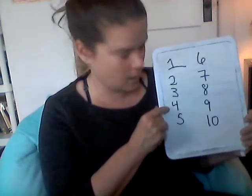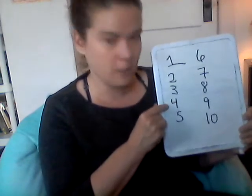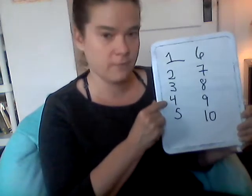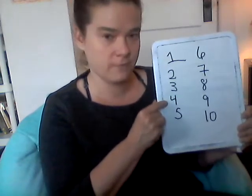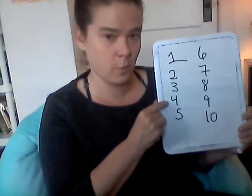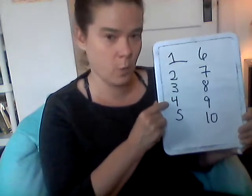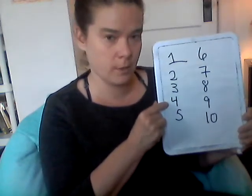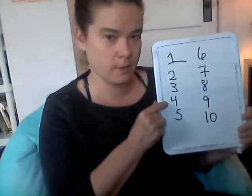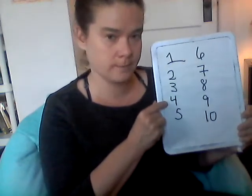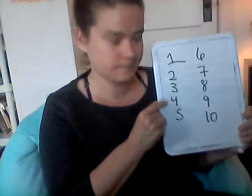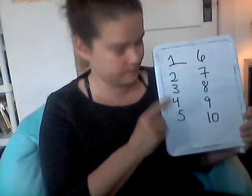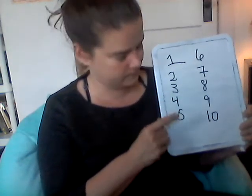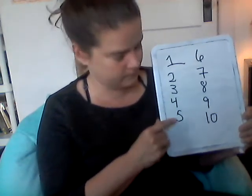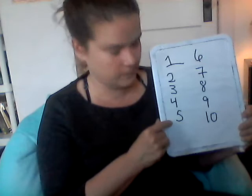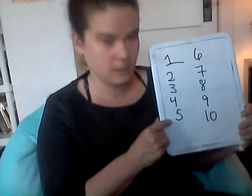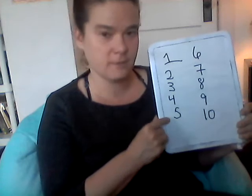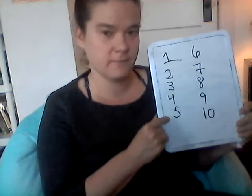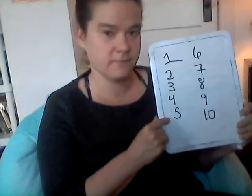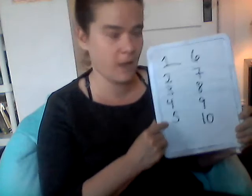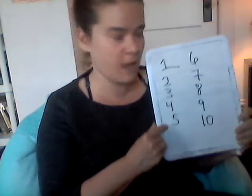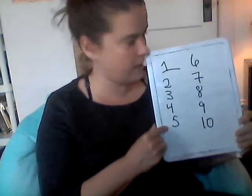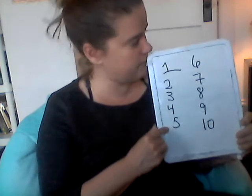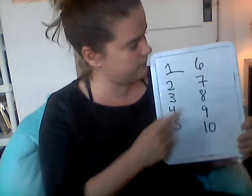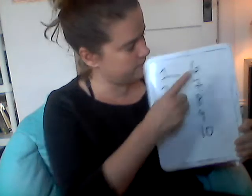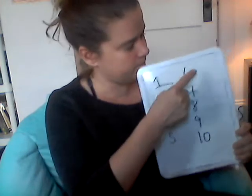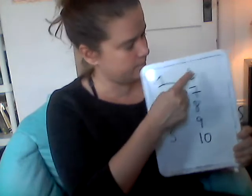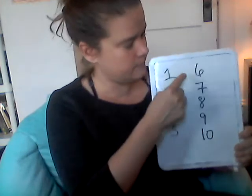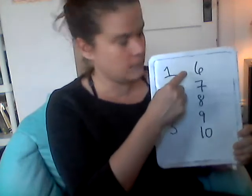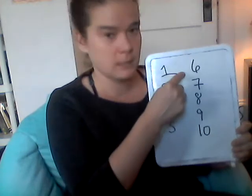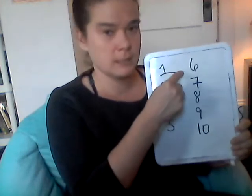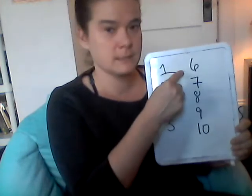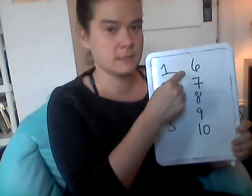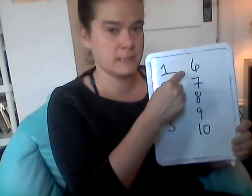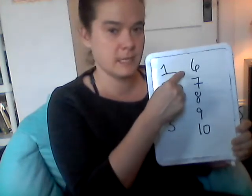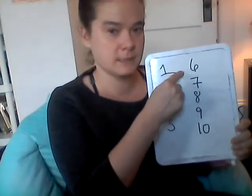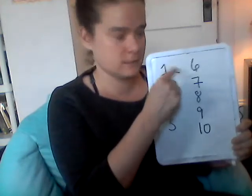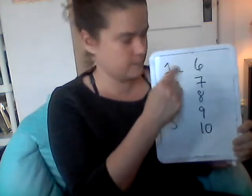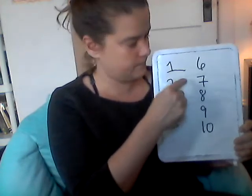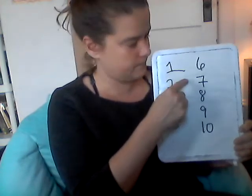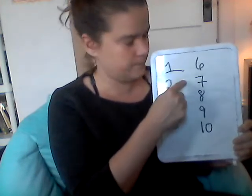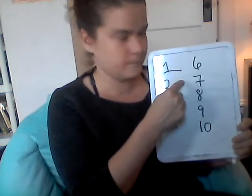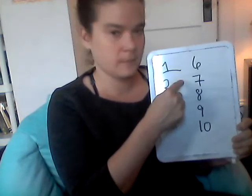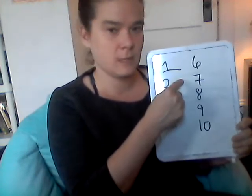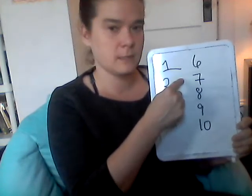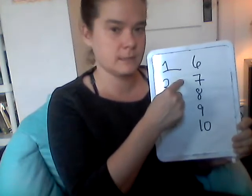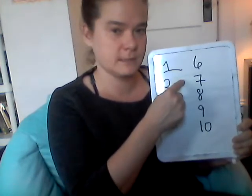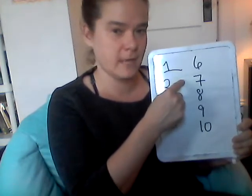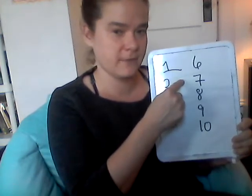four, five, six, seven,